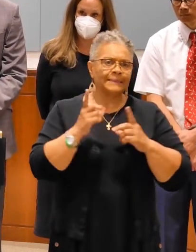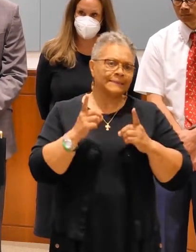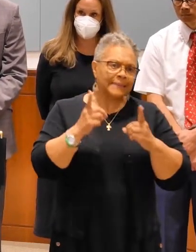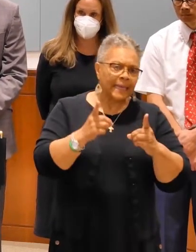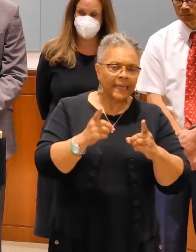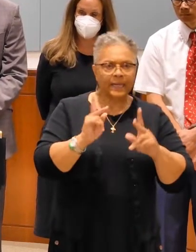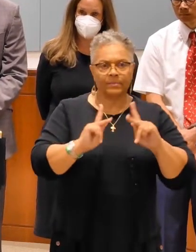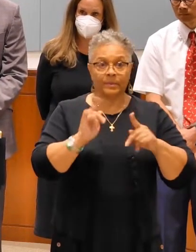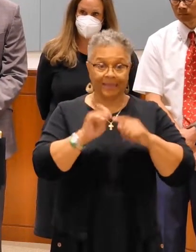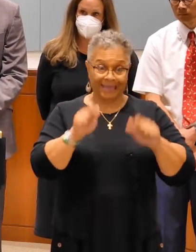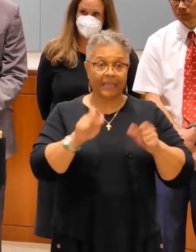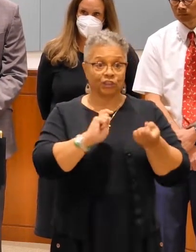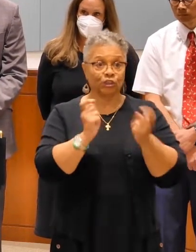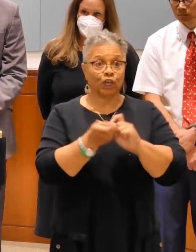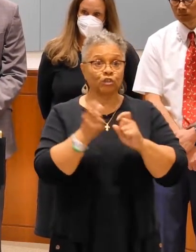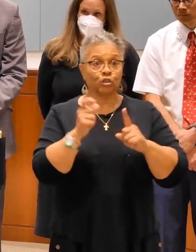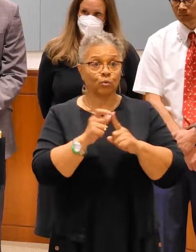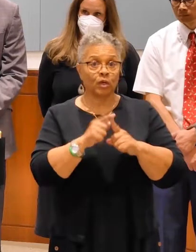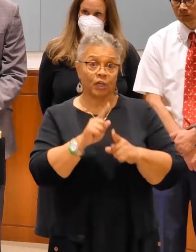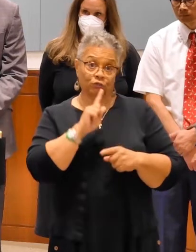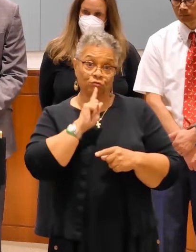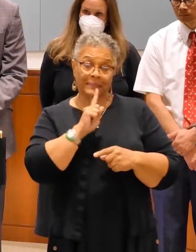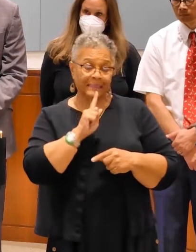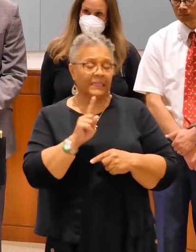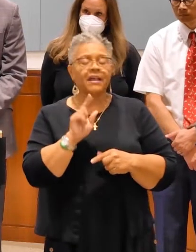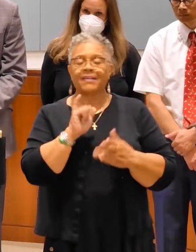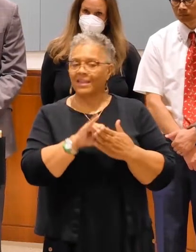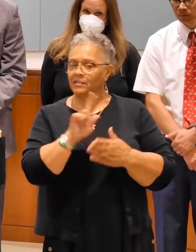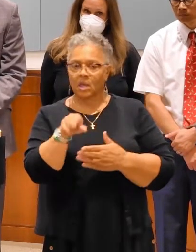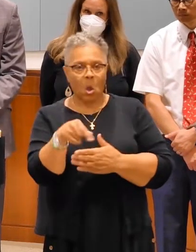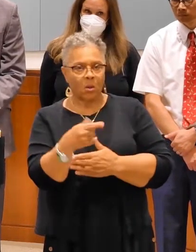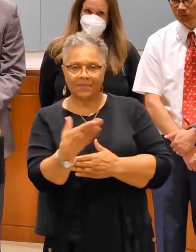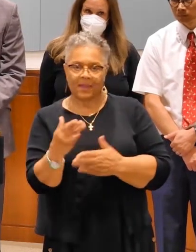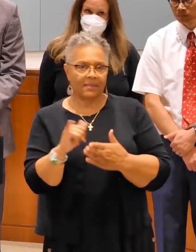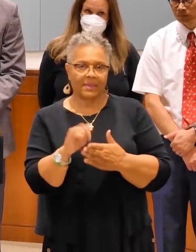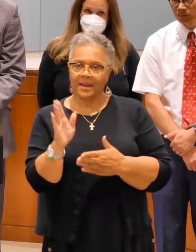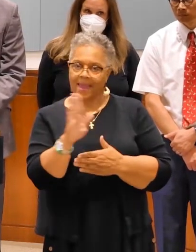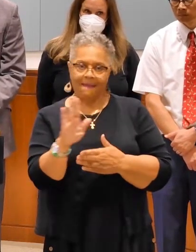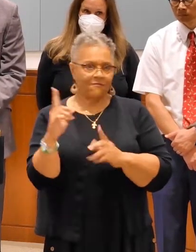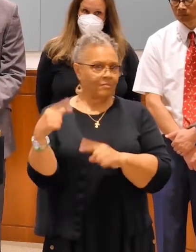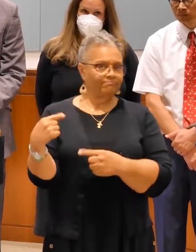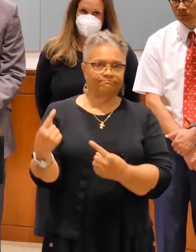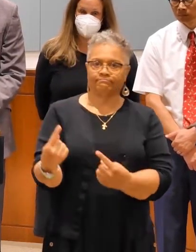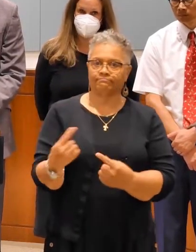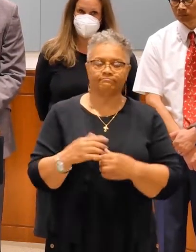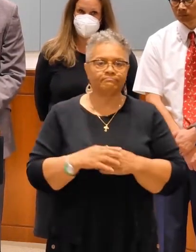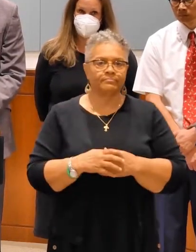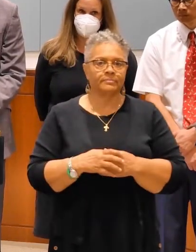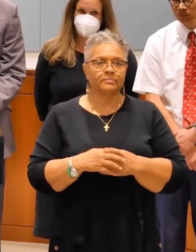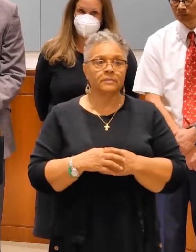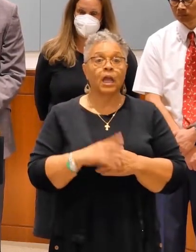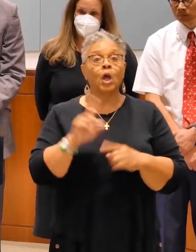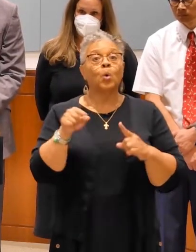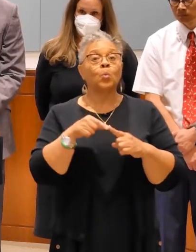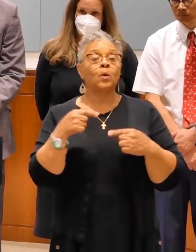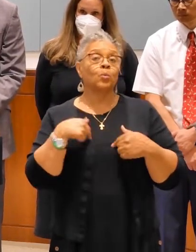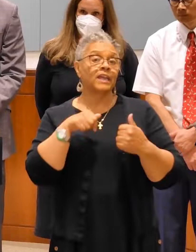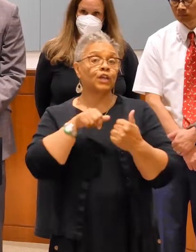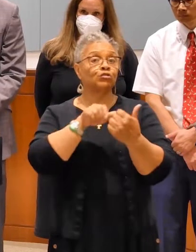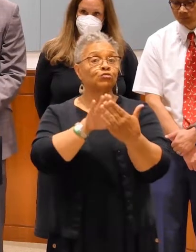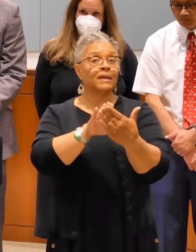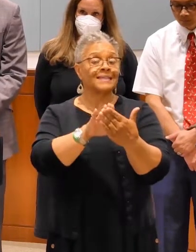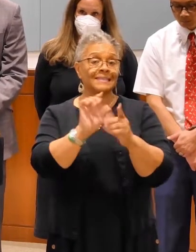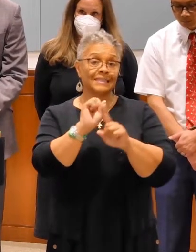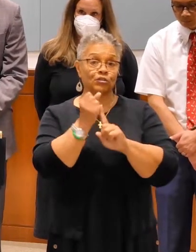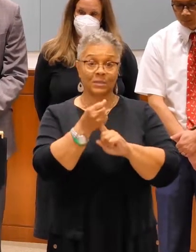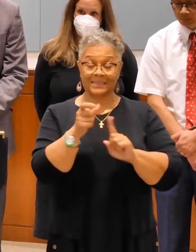world. Indeed, it's the only thing that ever has." And so when we address situations such